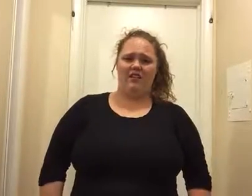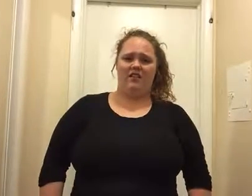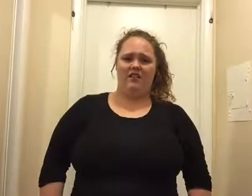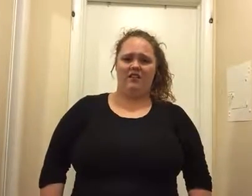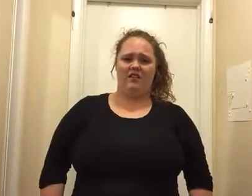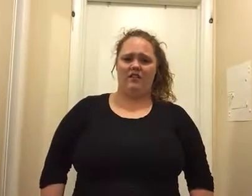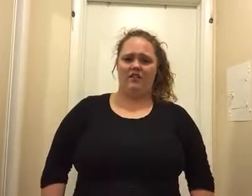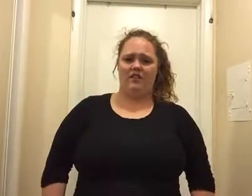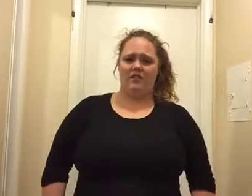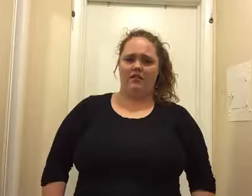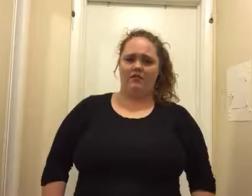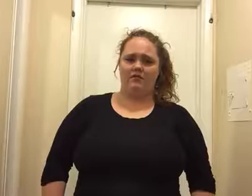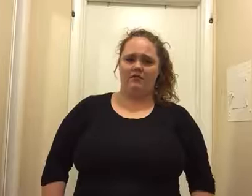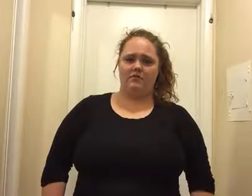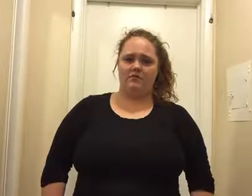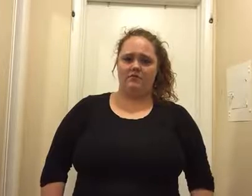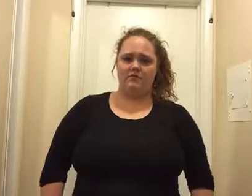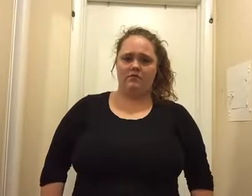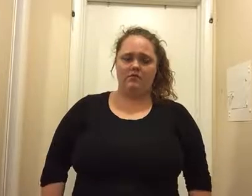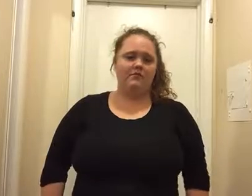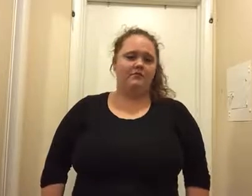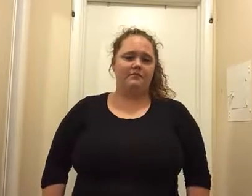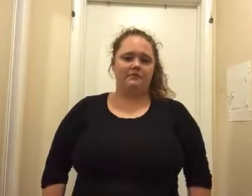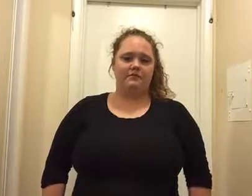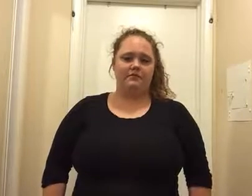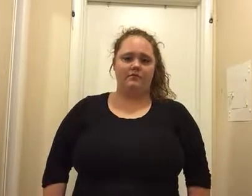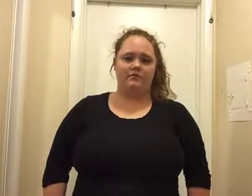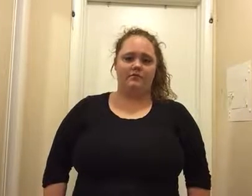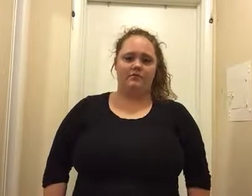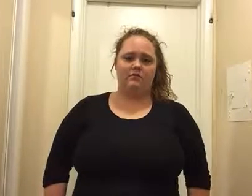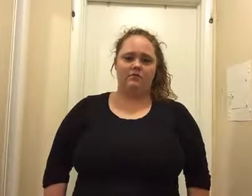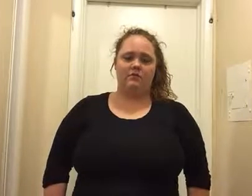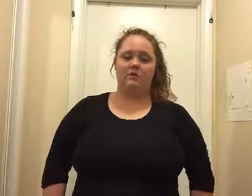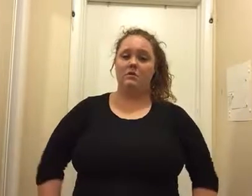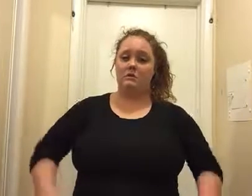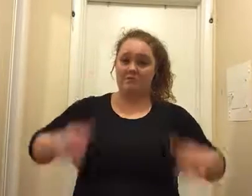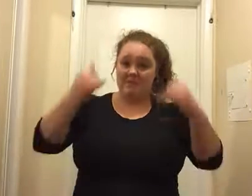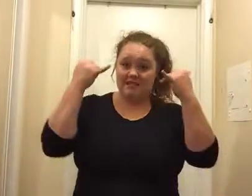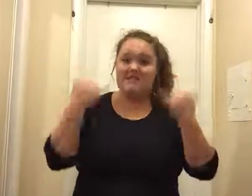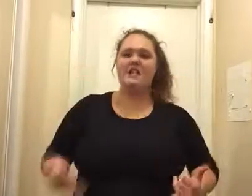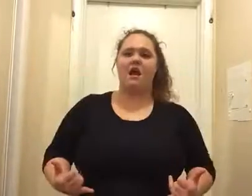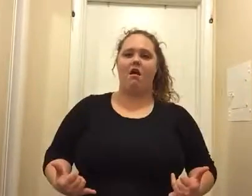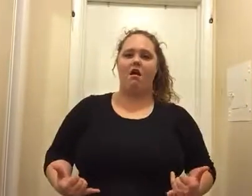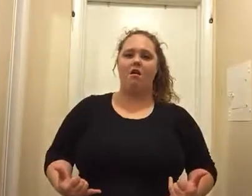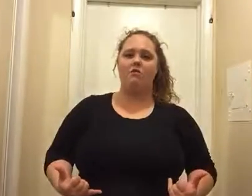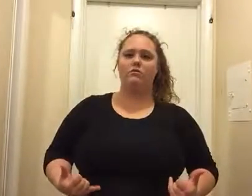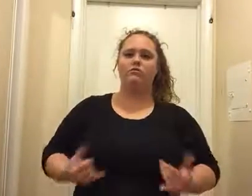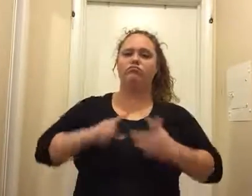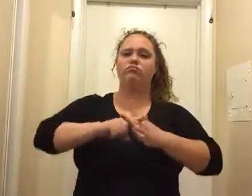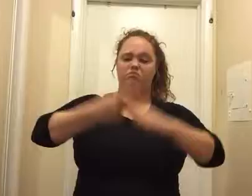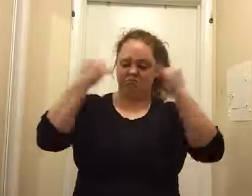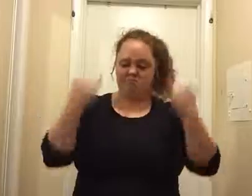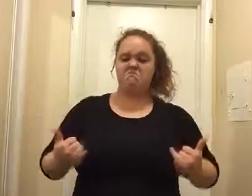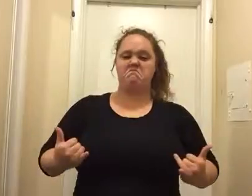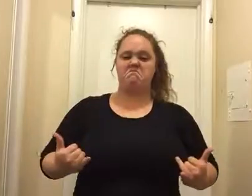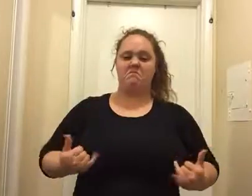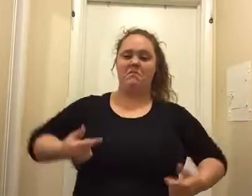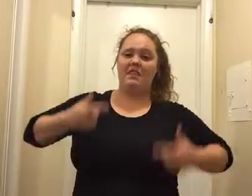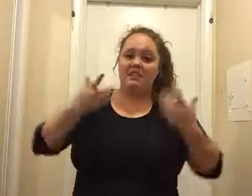That all changes starting right here and right now, because this moment is